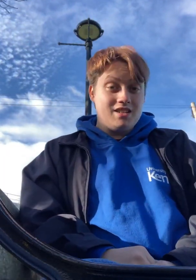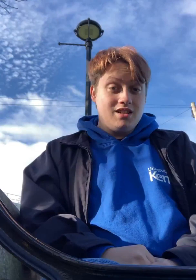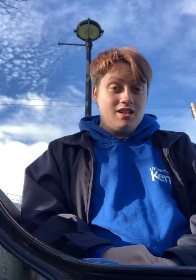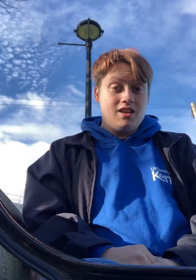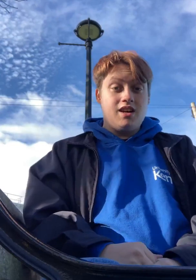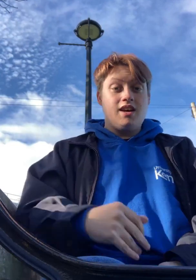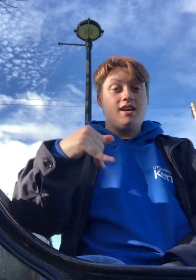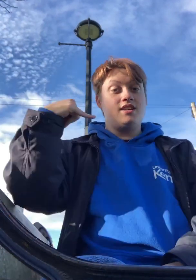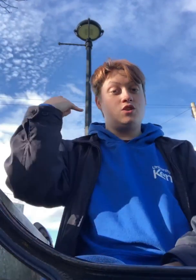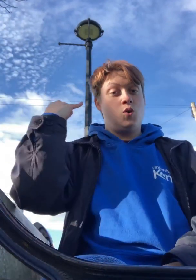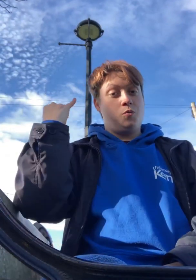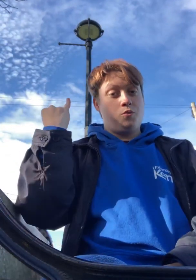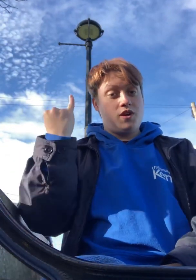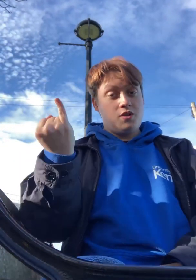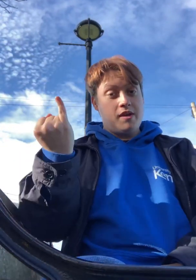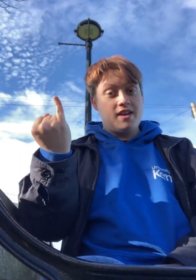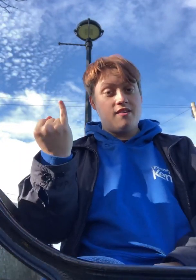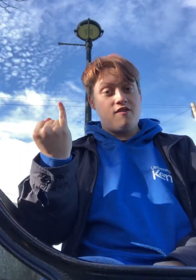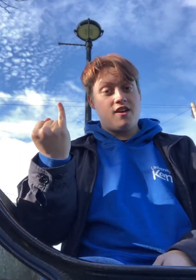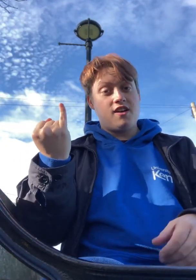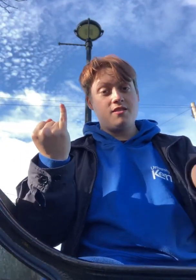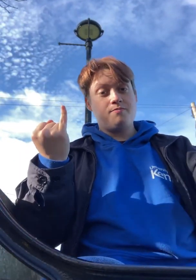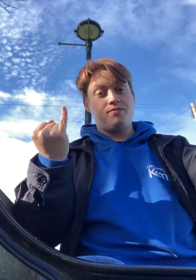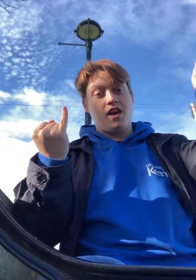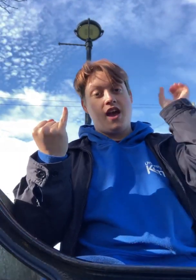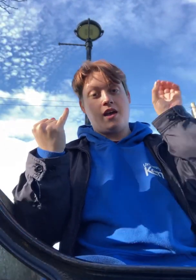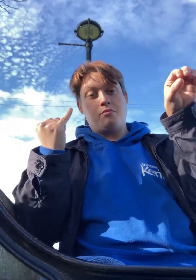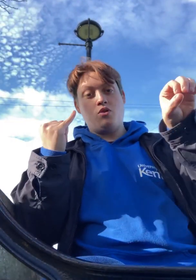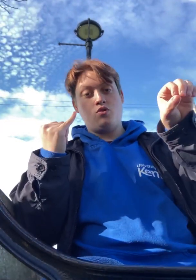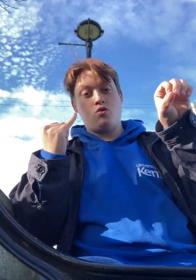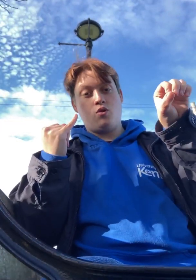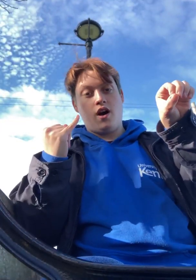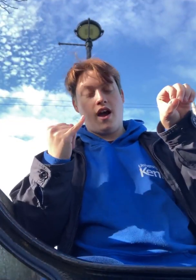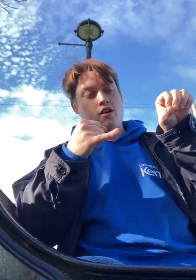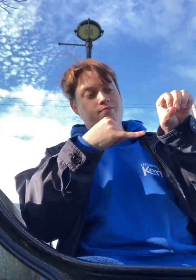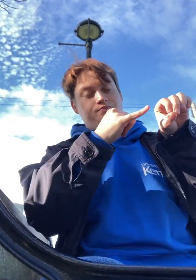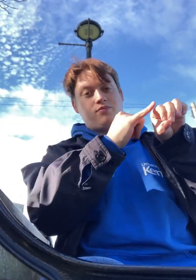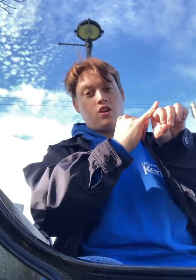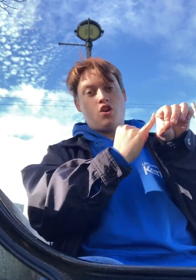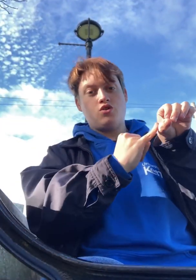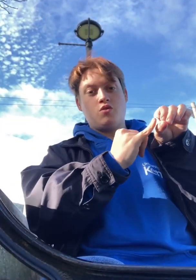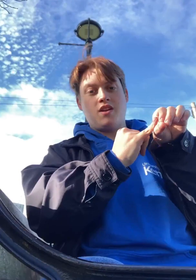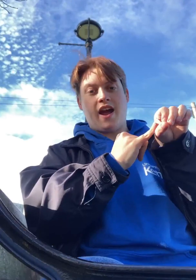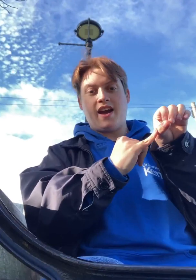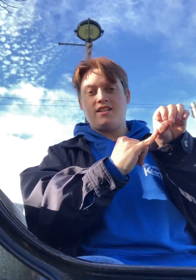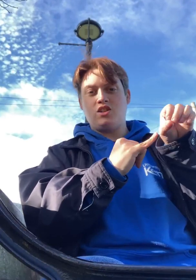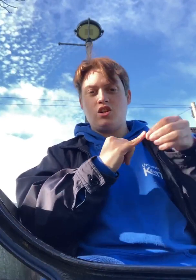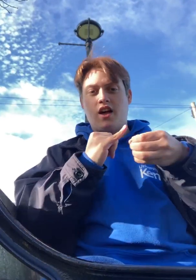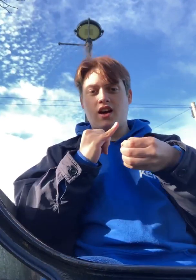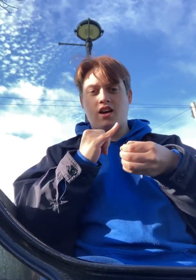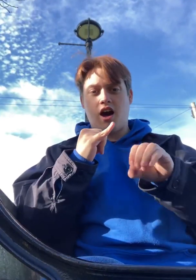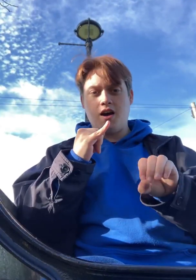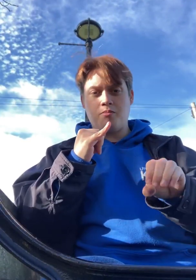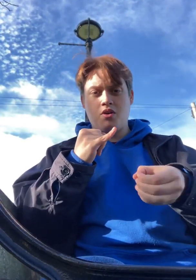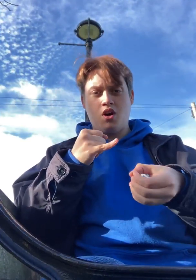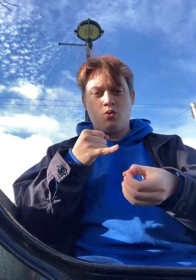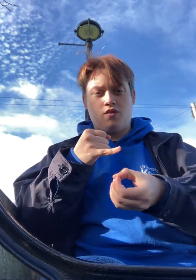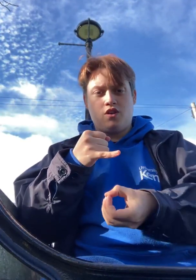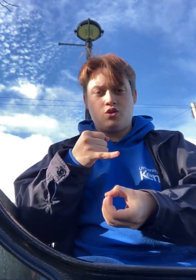Medicine is get your pinky finger and put your non-dominant hand into like a cup with a little